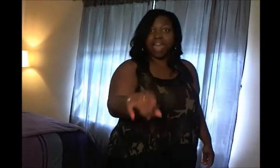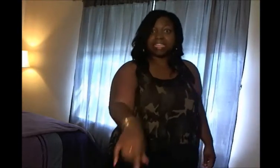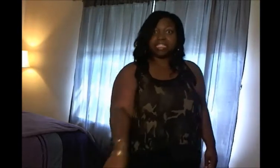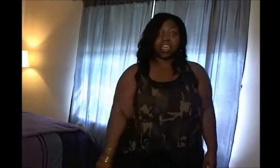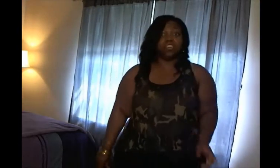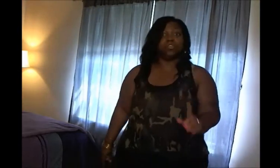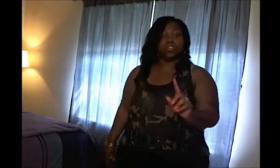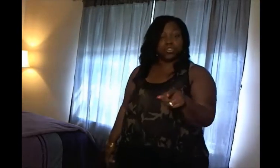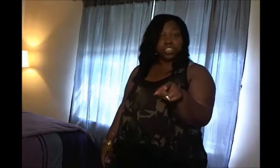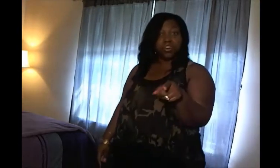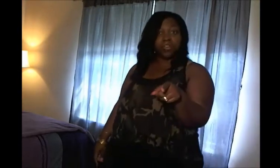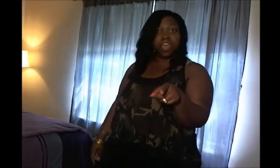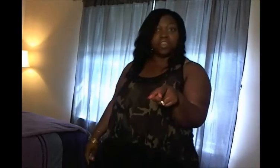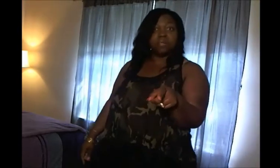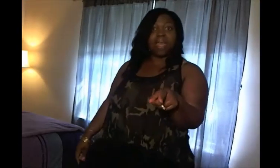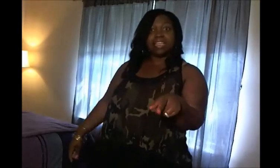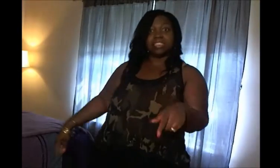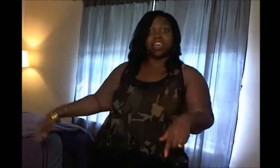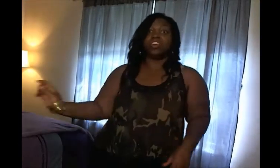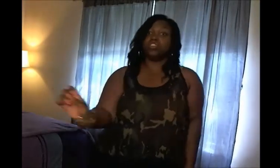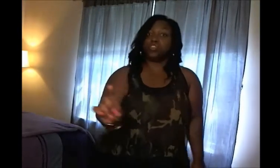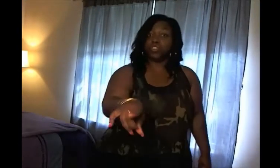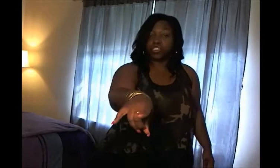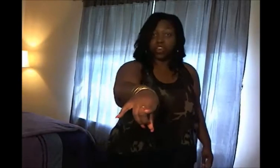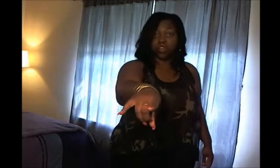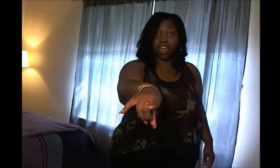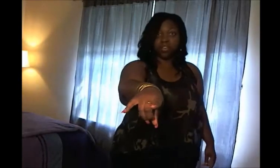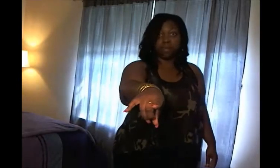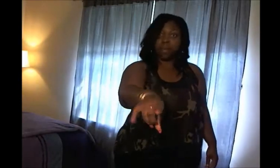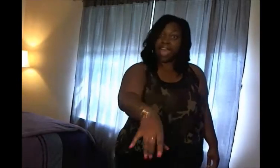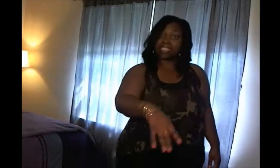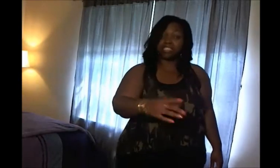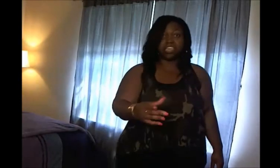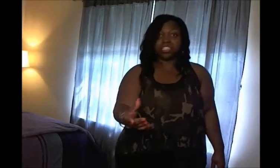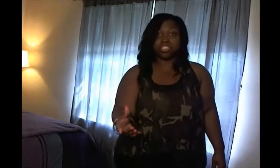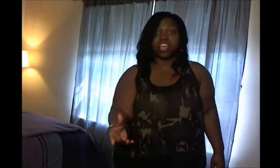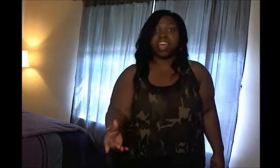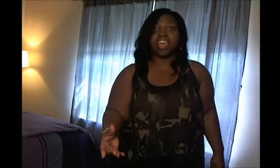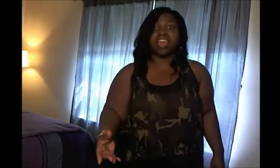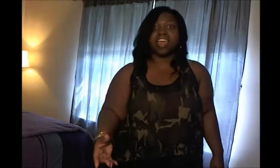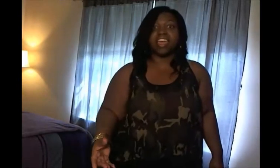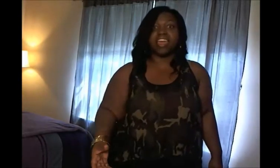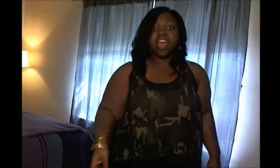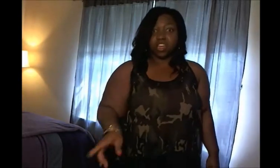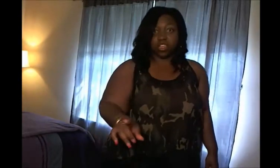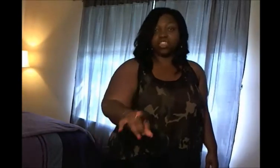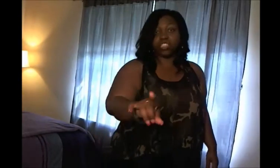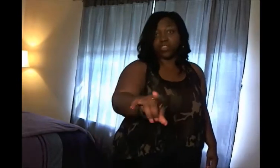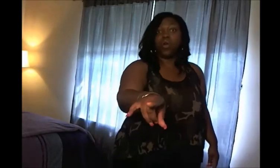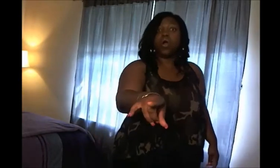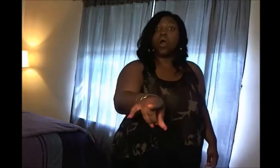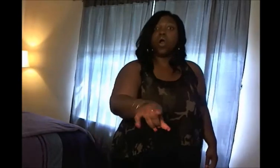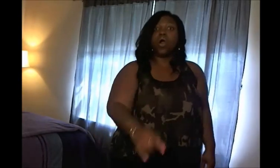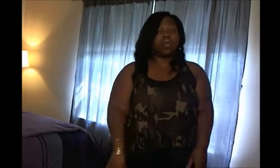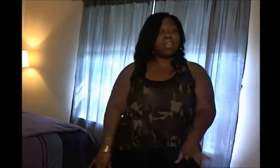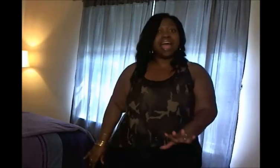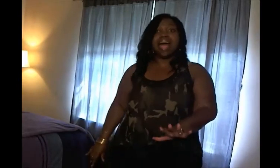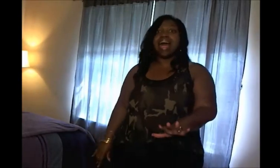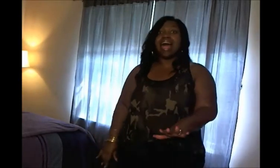best. You'll do your very best. You'll do your very best each day. 'Cause you're